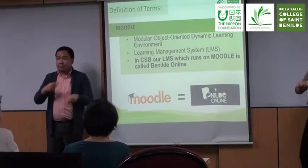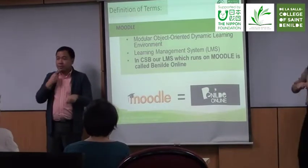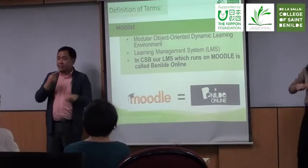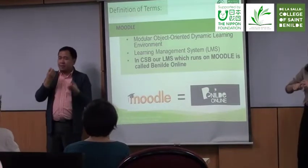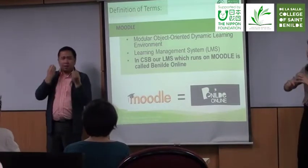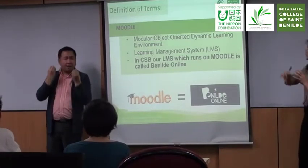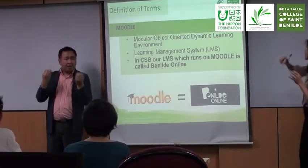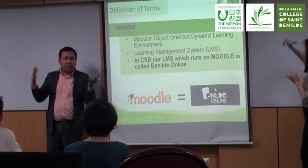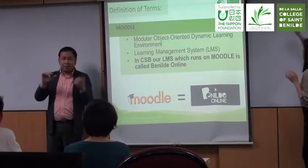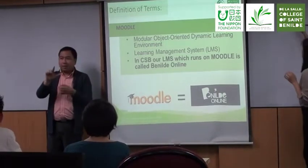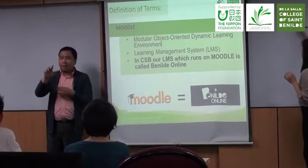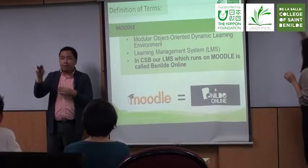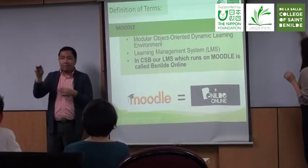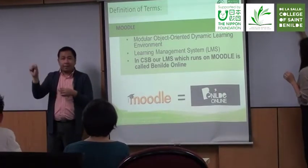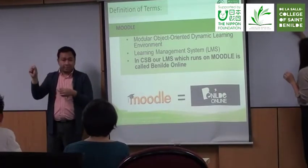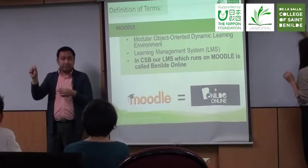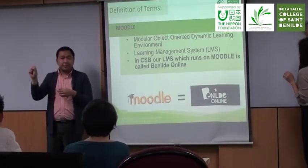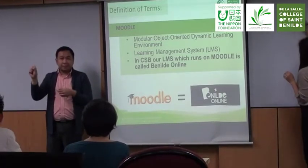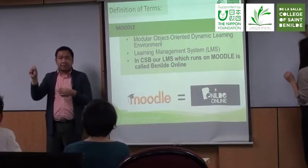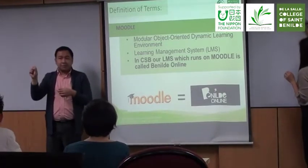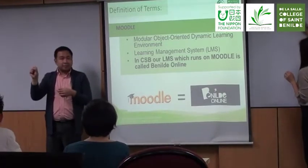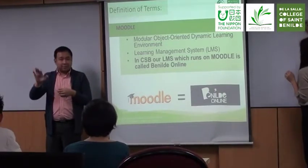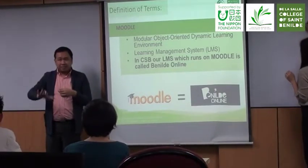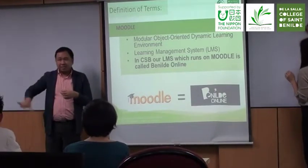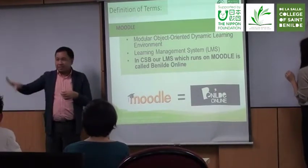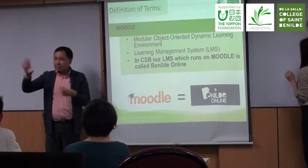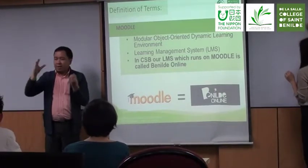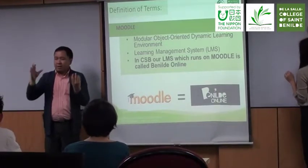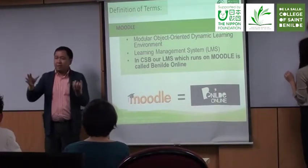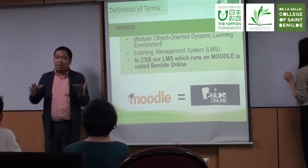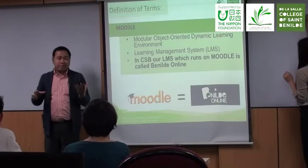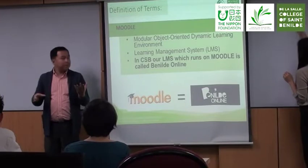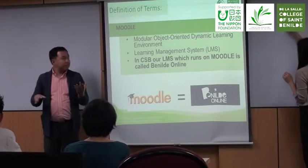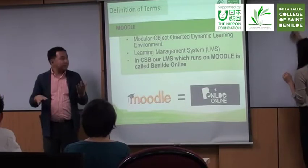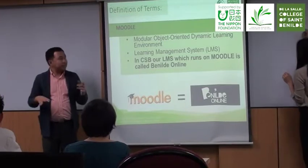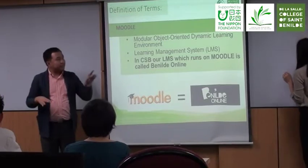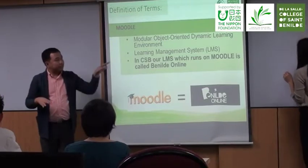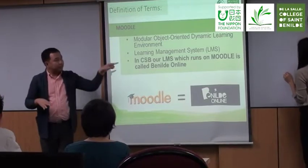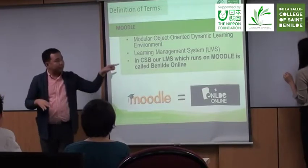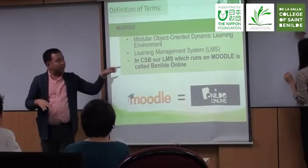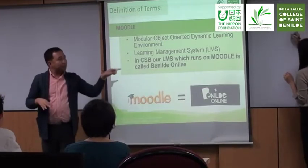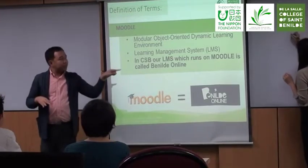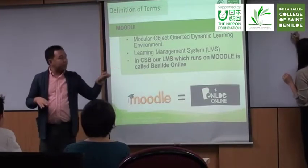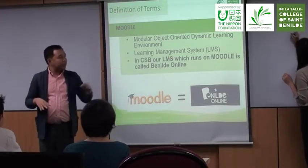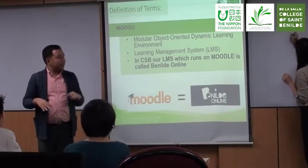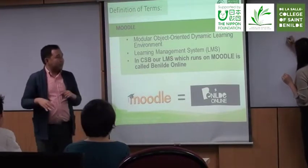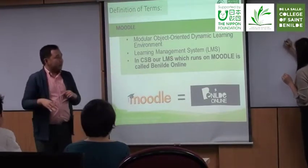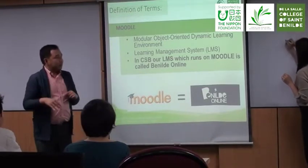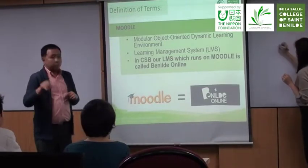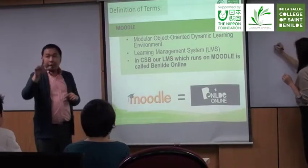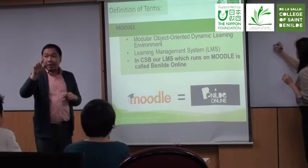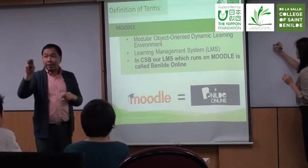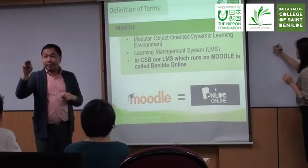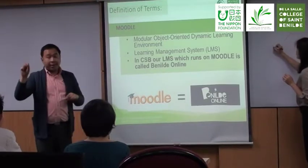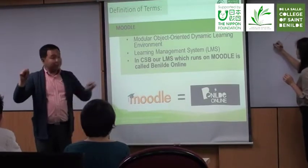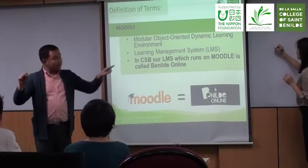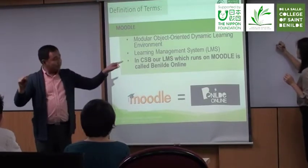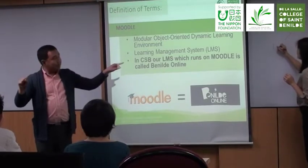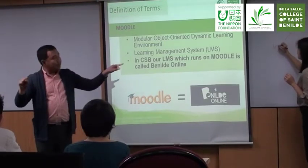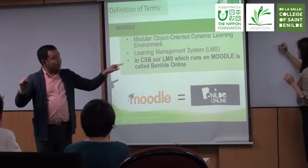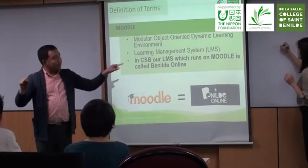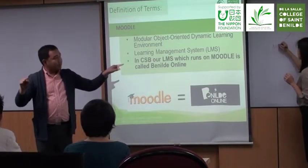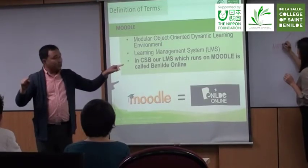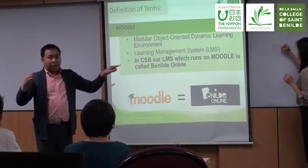of LMS or Learning Management System. This is LMS. Okay. There is what we